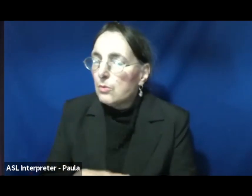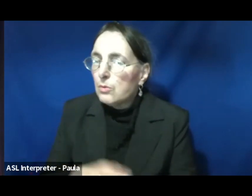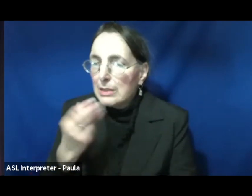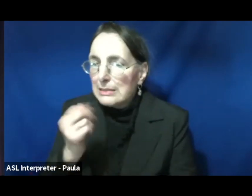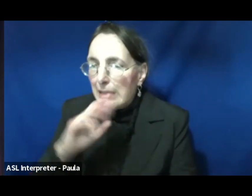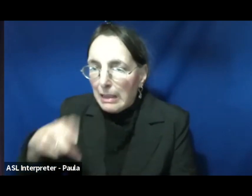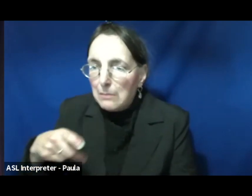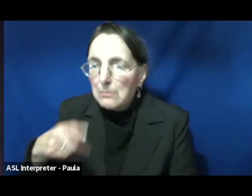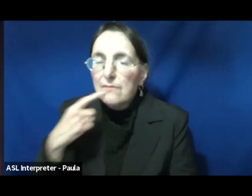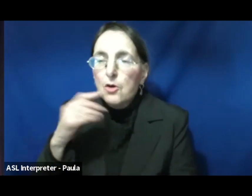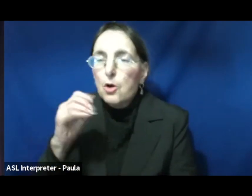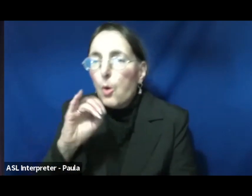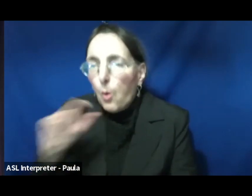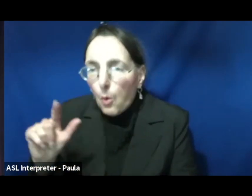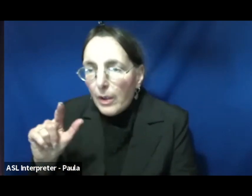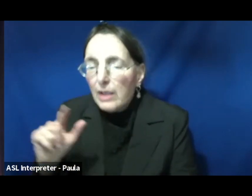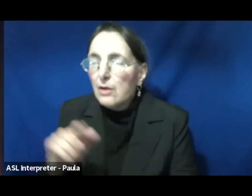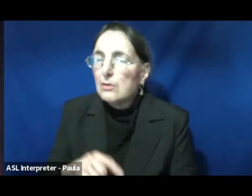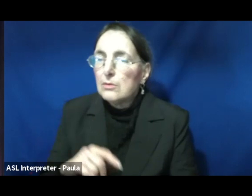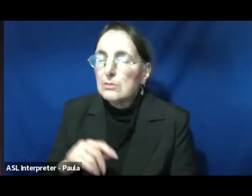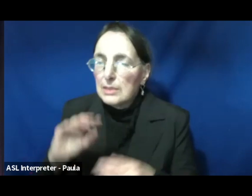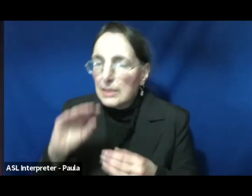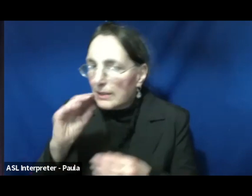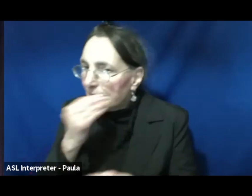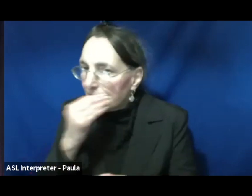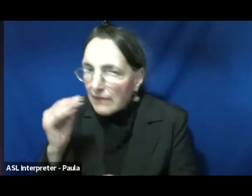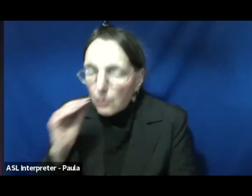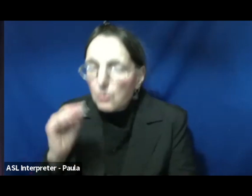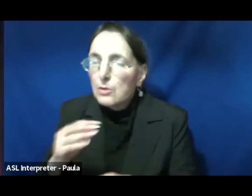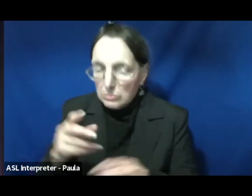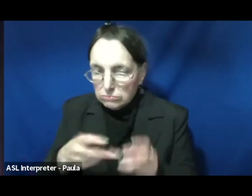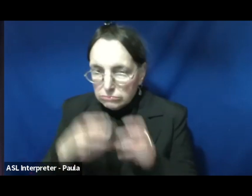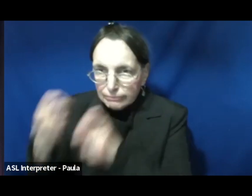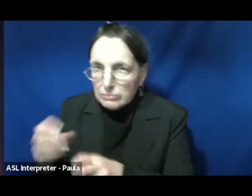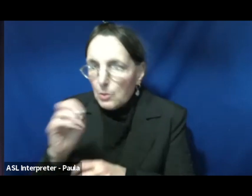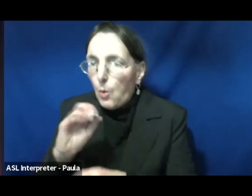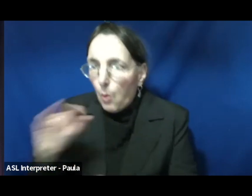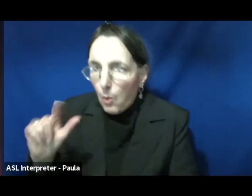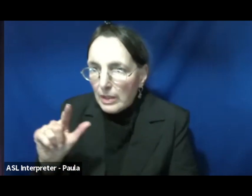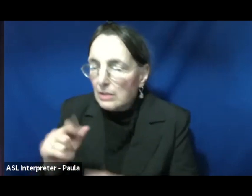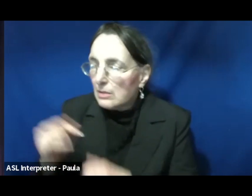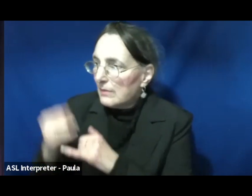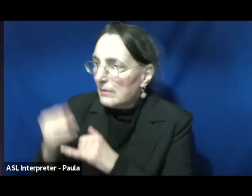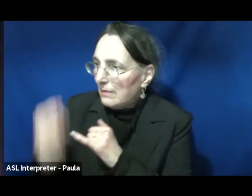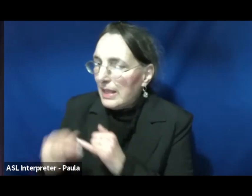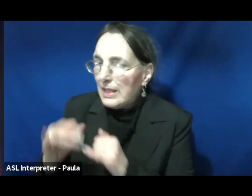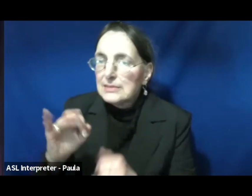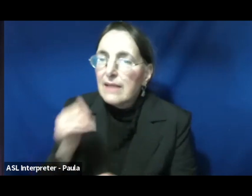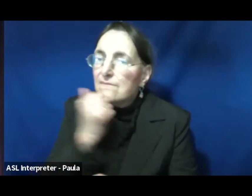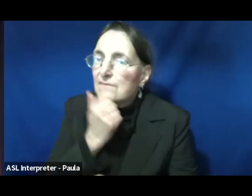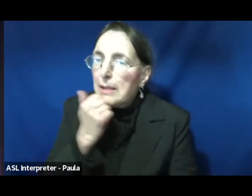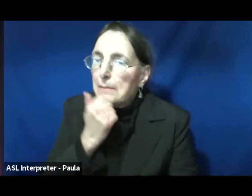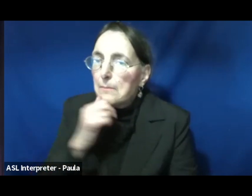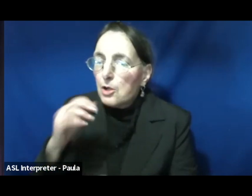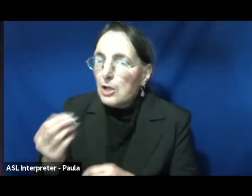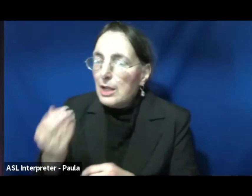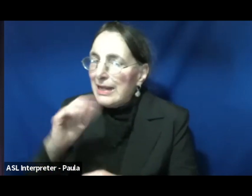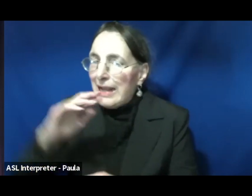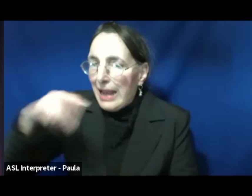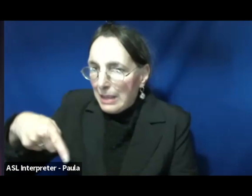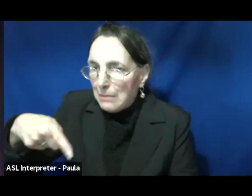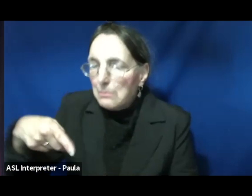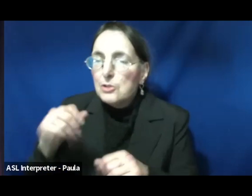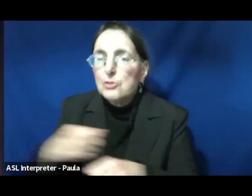just for oil. So we get the flour and we do extraction of that flour to get oil. The last one here, this is fiber hemp that we plant high density to make your